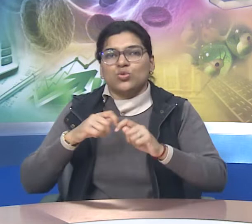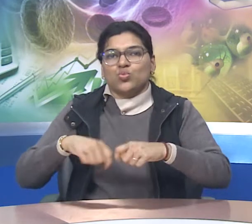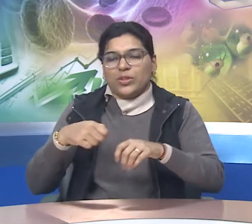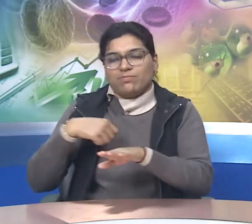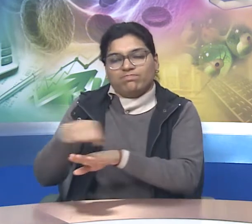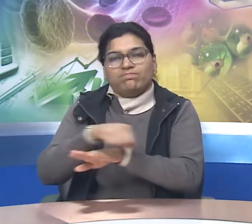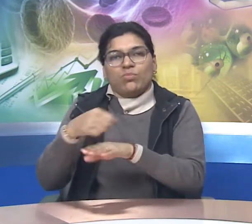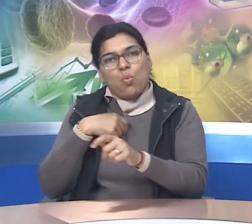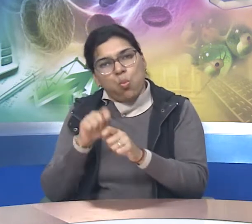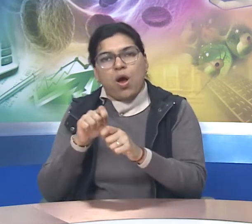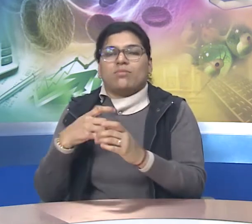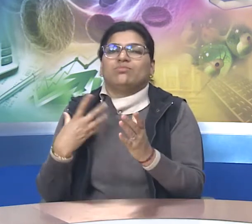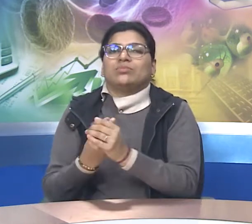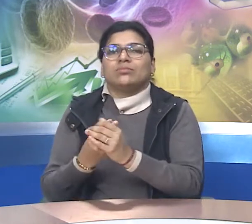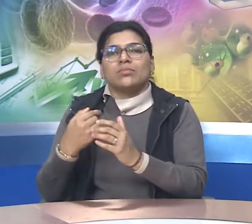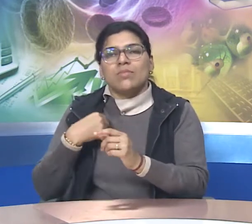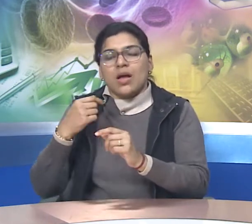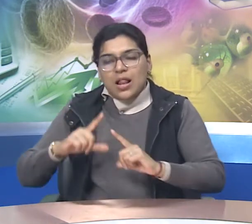and despair